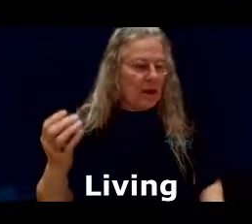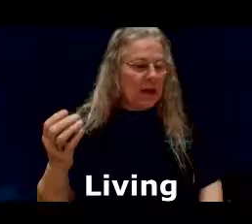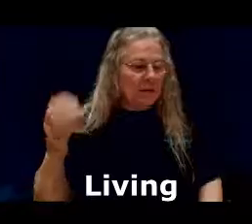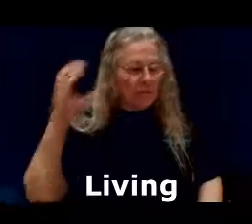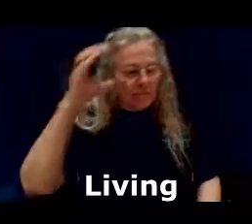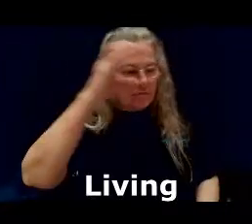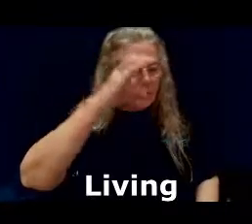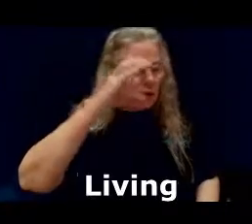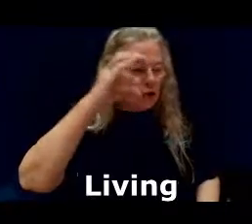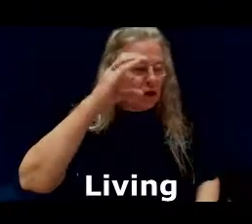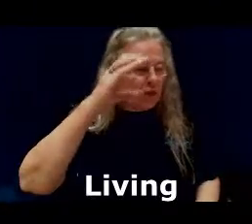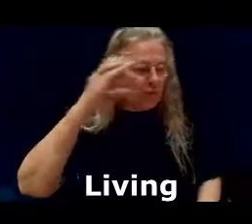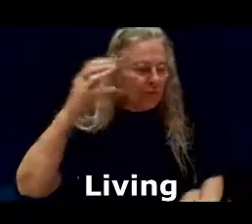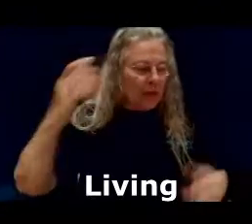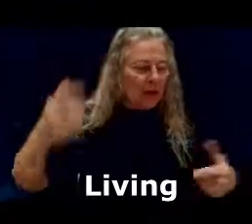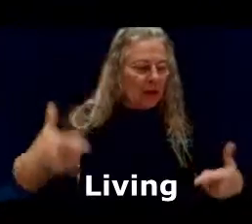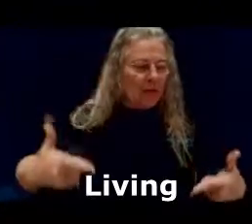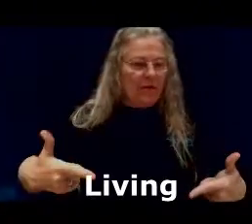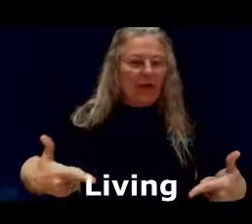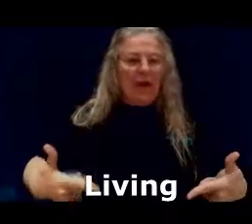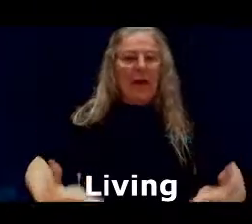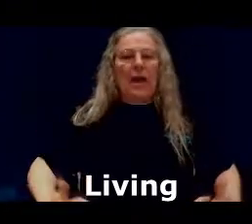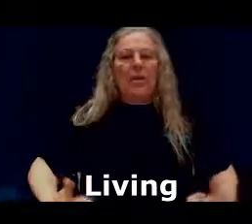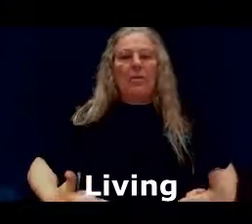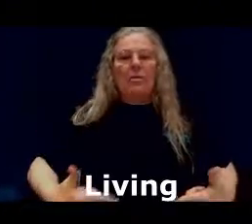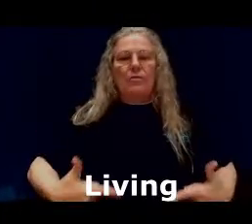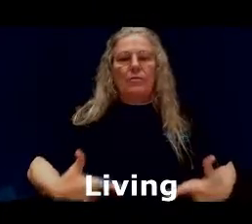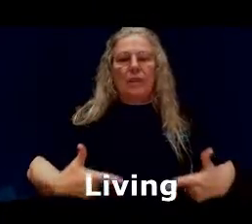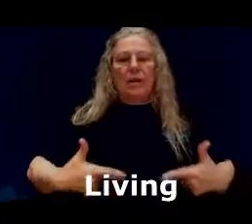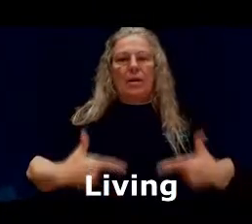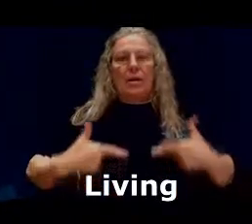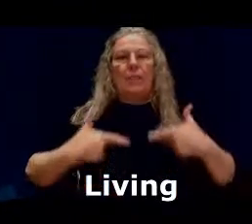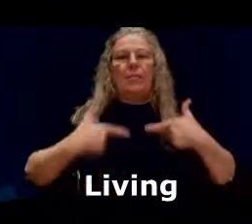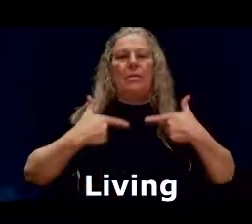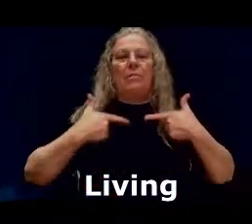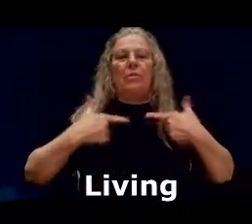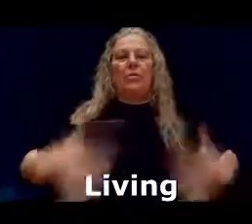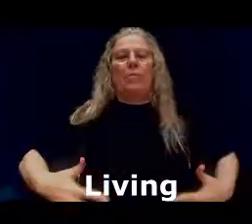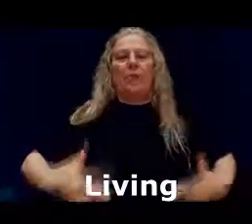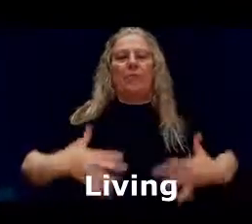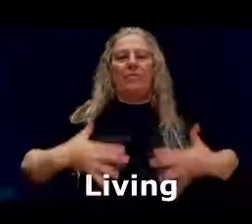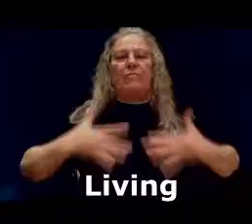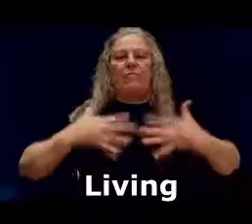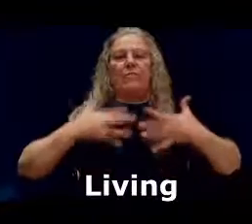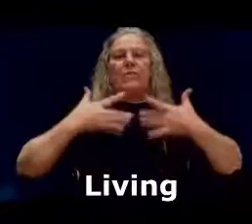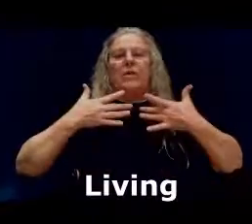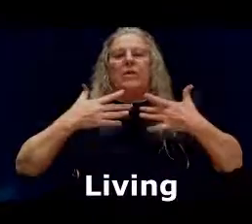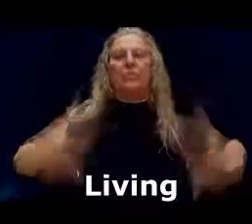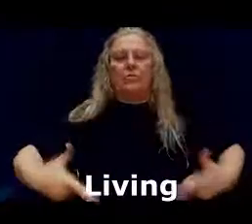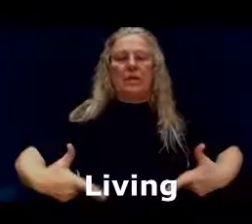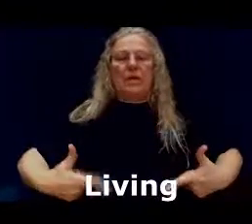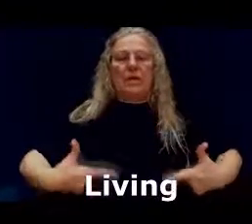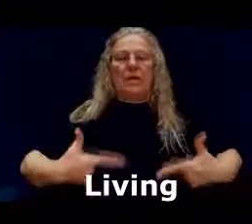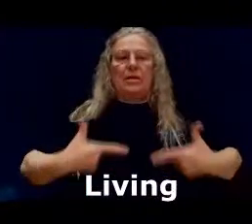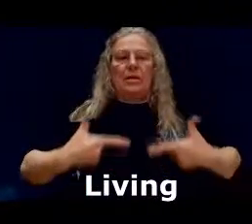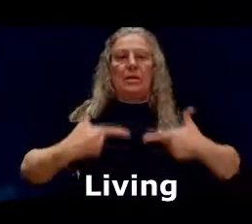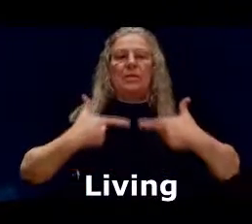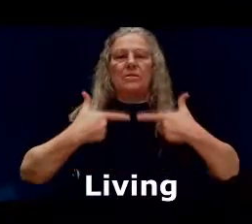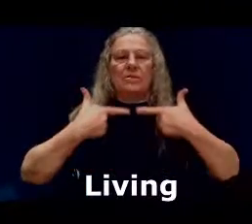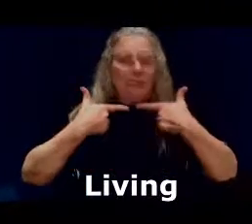seeking, searching, living. L, up where the body, the blood flows up. L's make